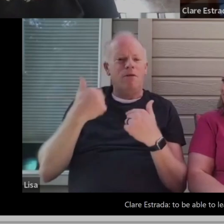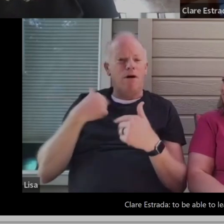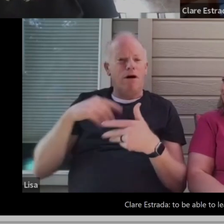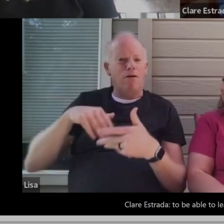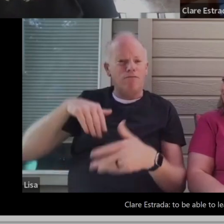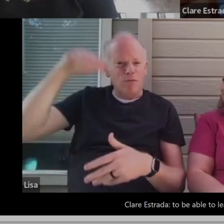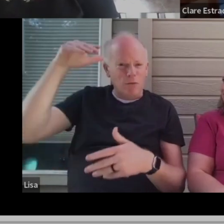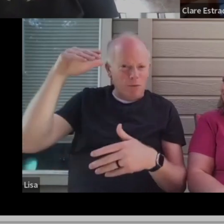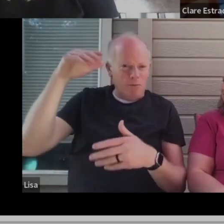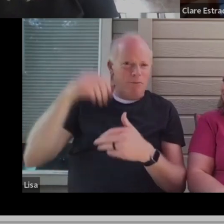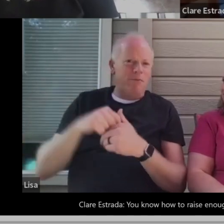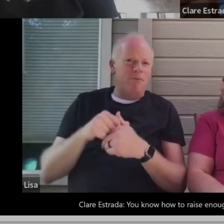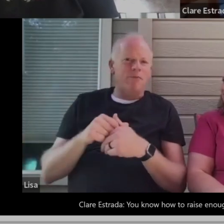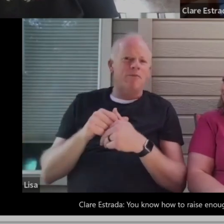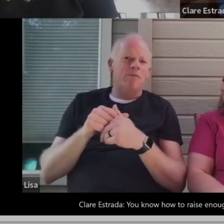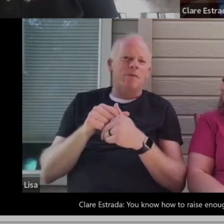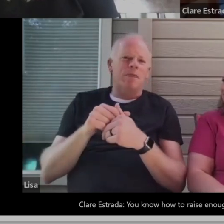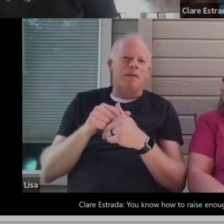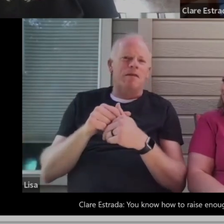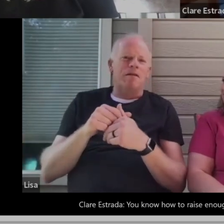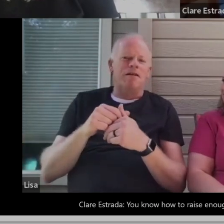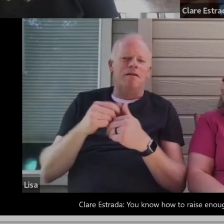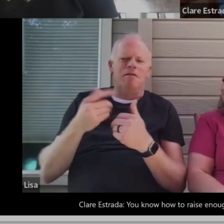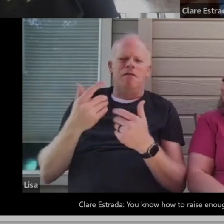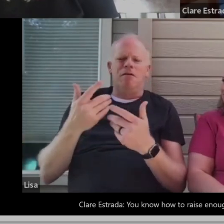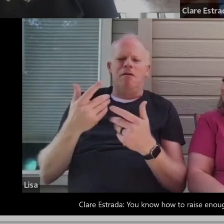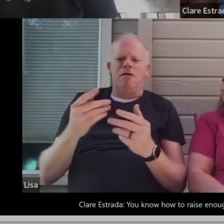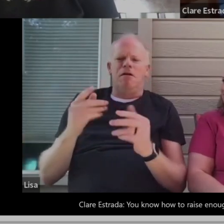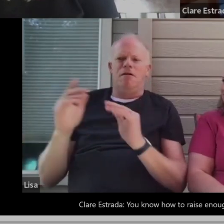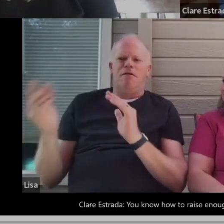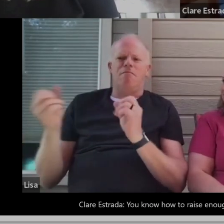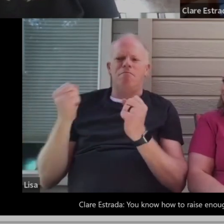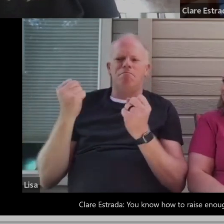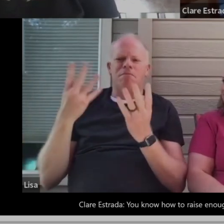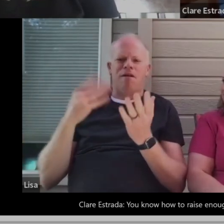learn, how to raise a deaf daughter. And